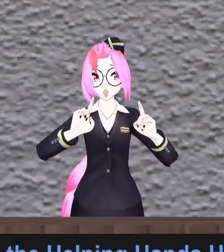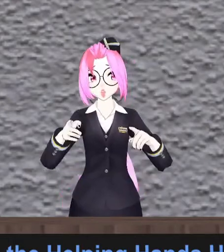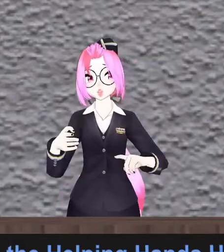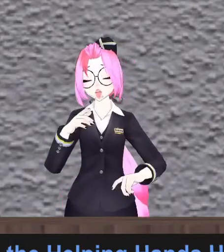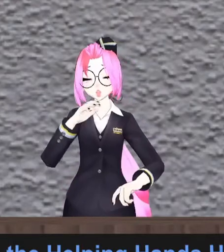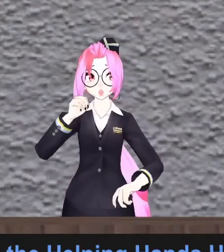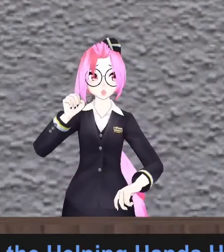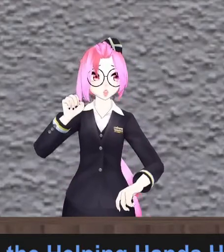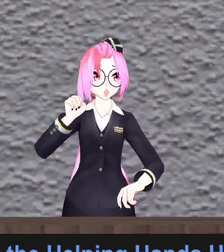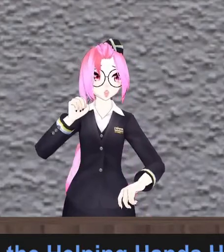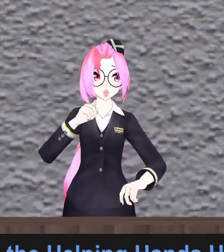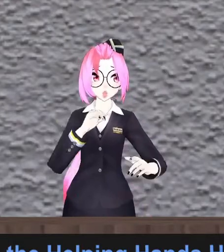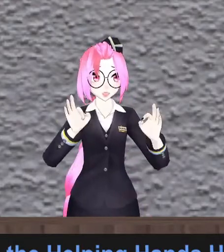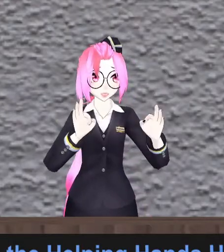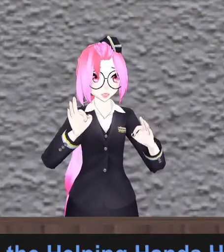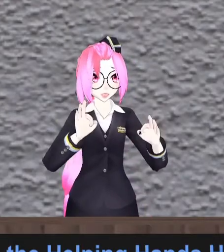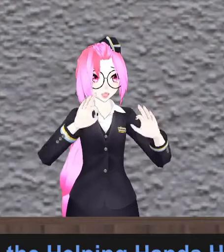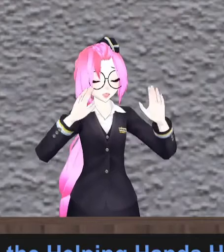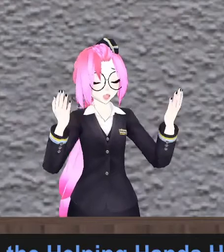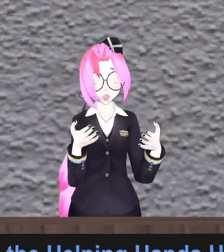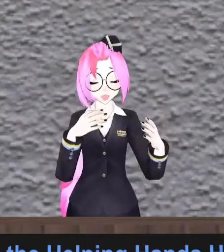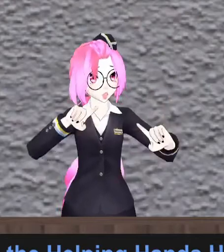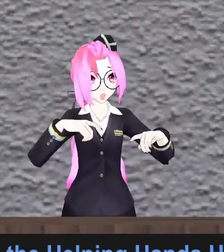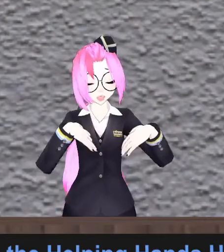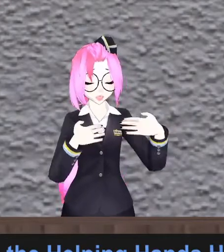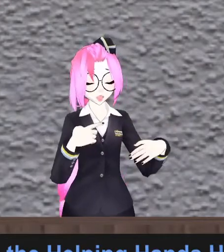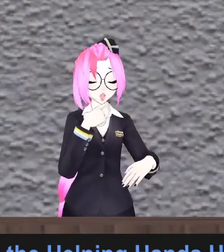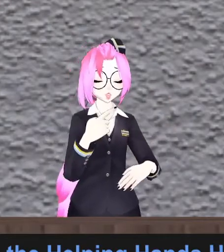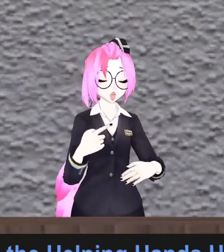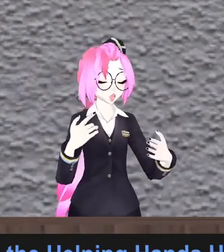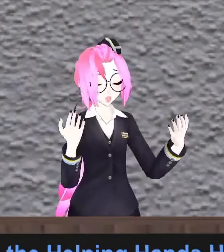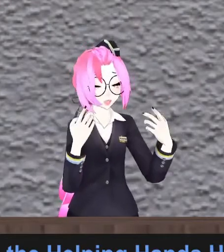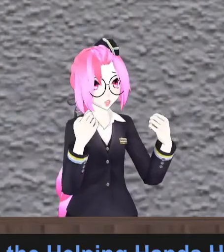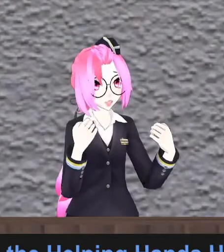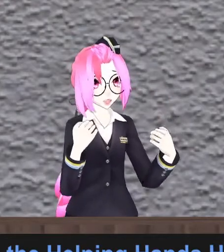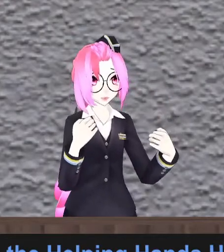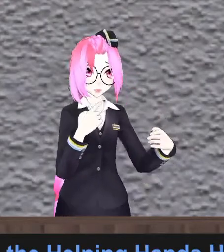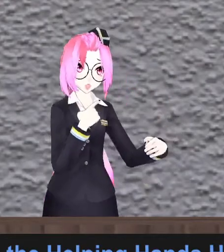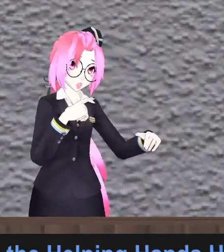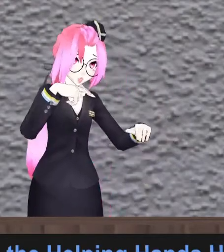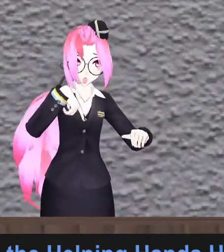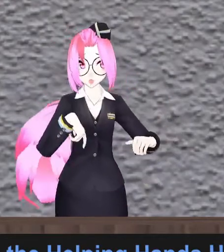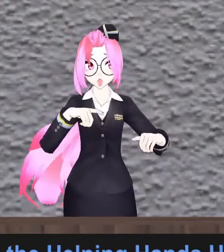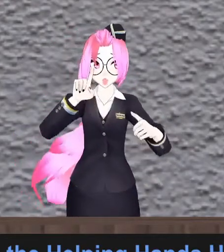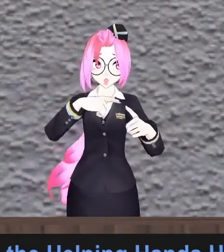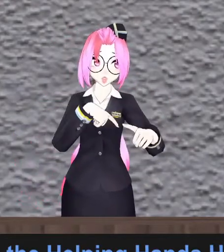went on a safari and I was explaining all the different animals I saw and what they were doing. So I'm saying,